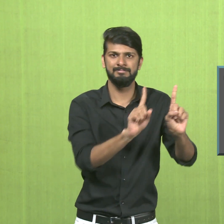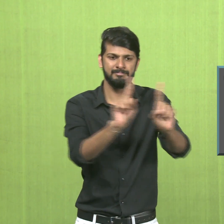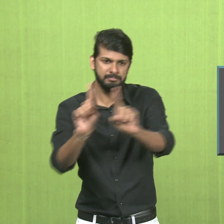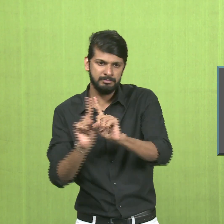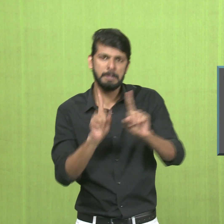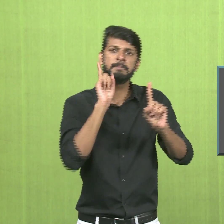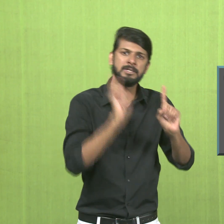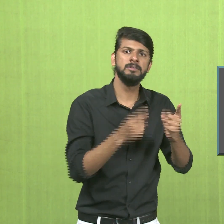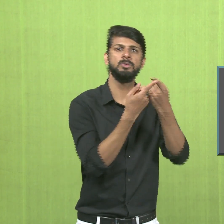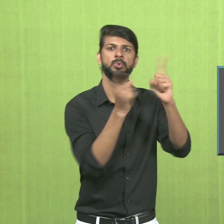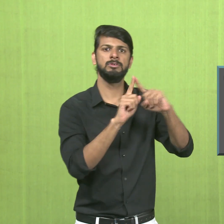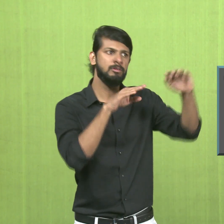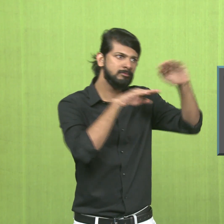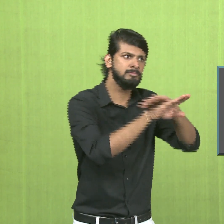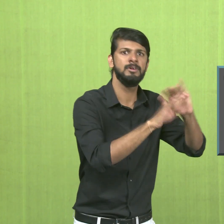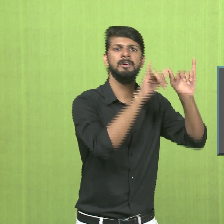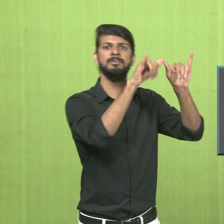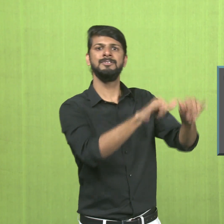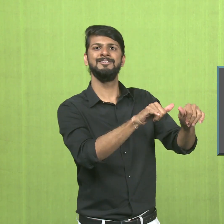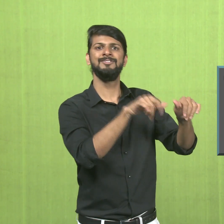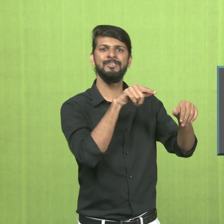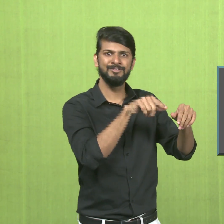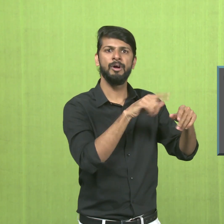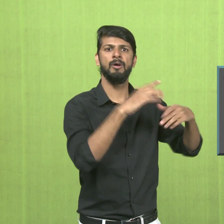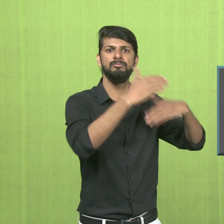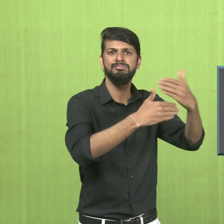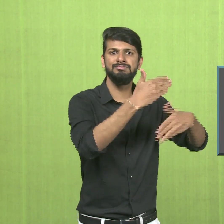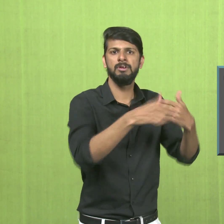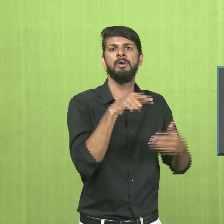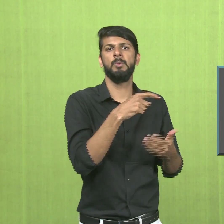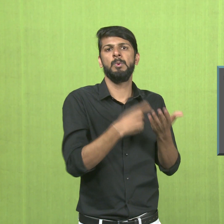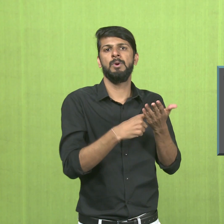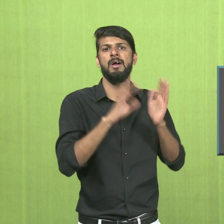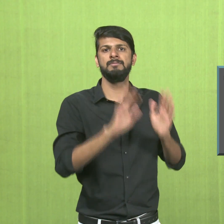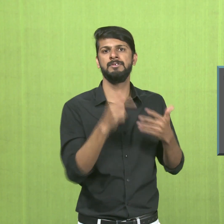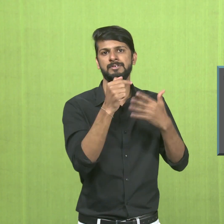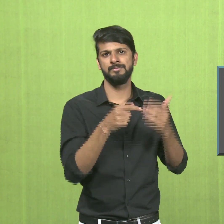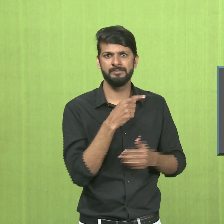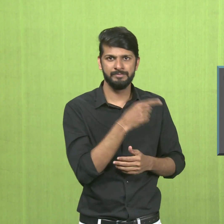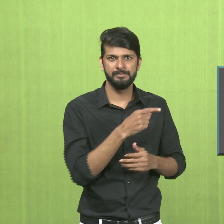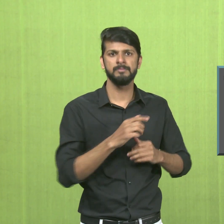All the religious rituals related to the marriage, and after the marriage, when they stay for some